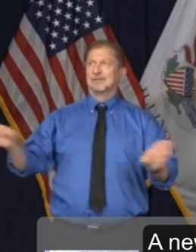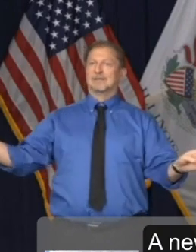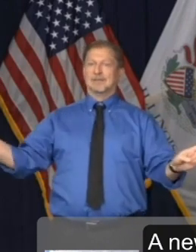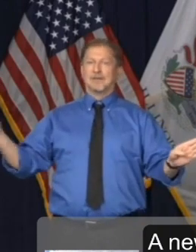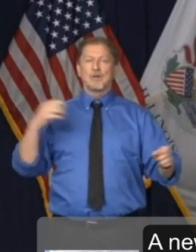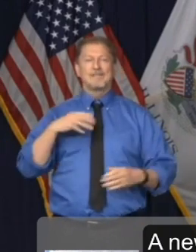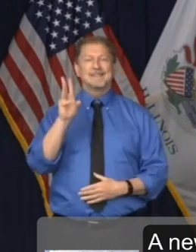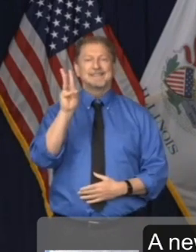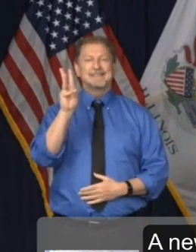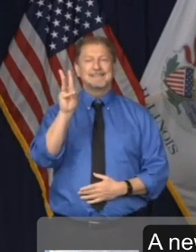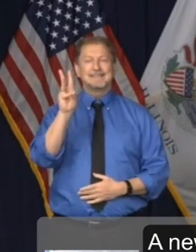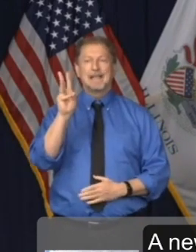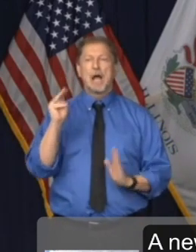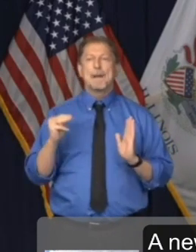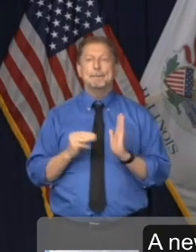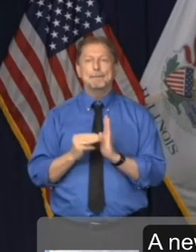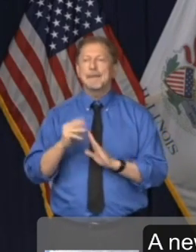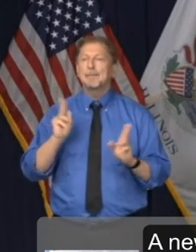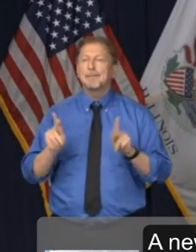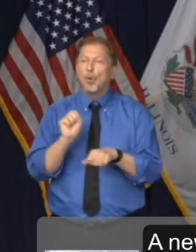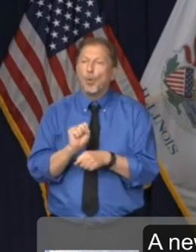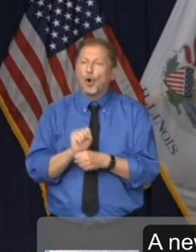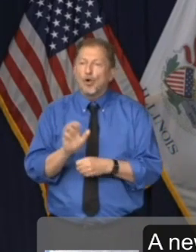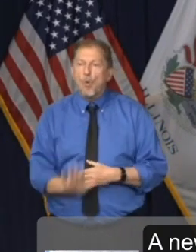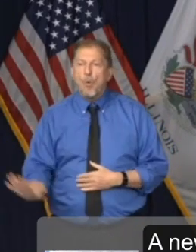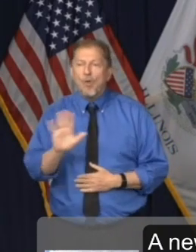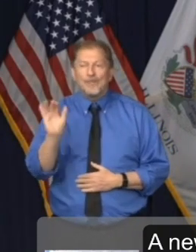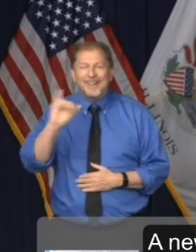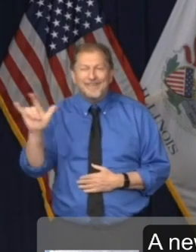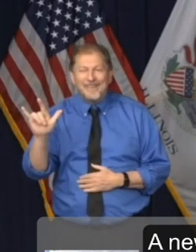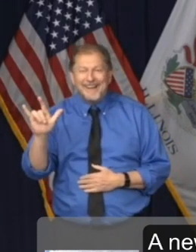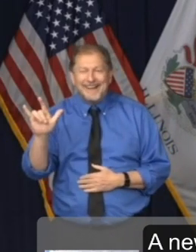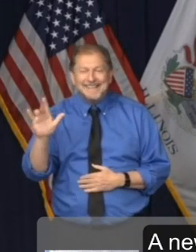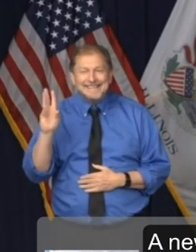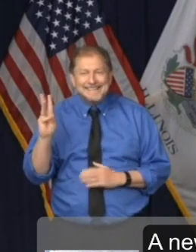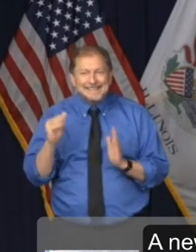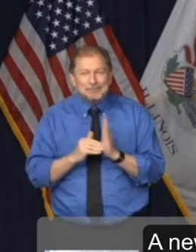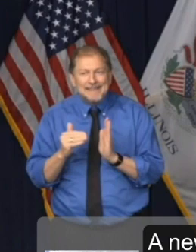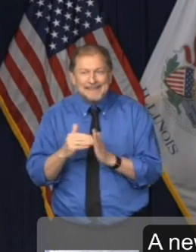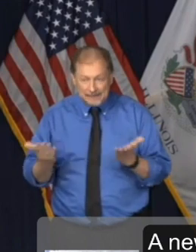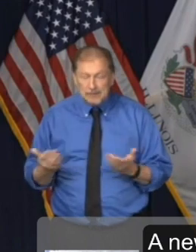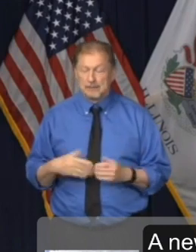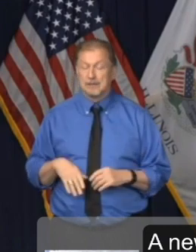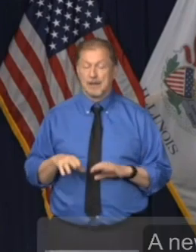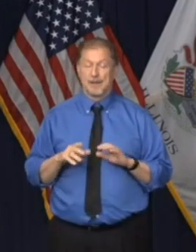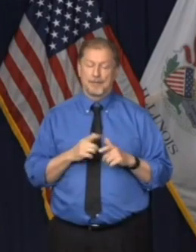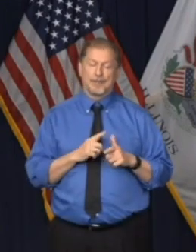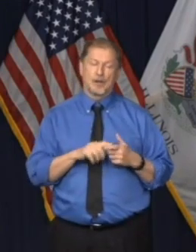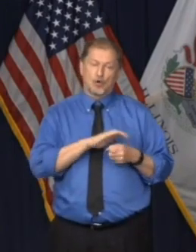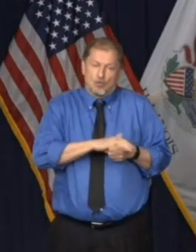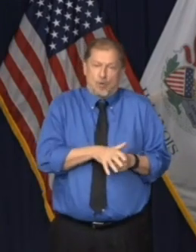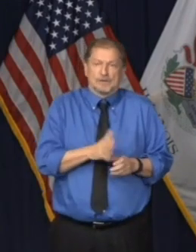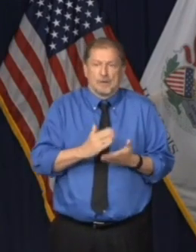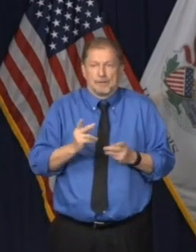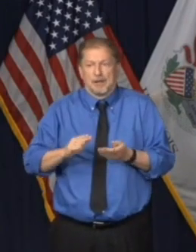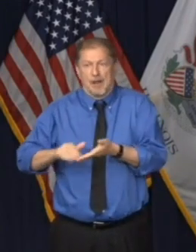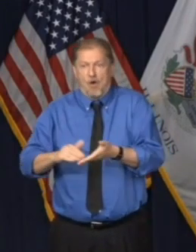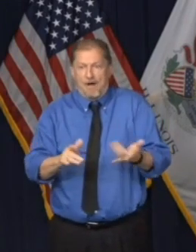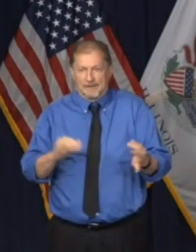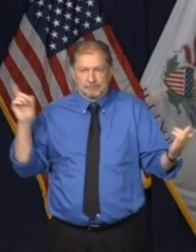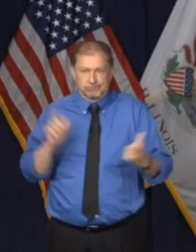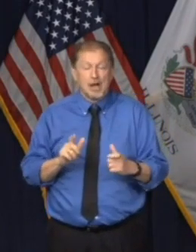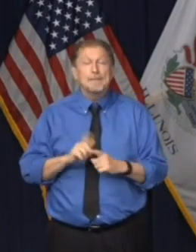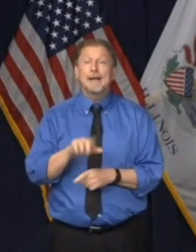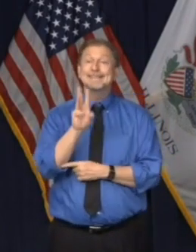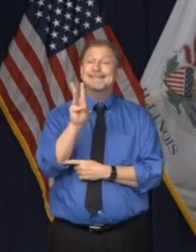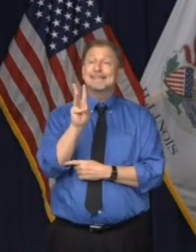6+ million people who were working in Illinois before the coronavirus came along. For those 6 million people,